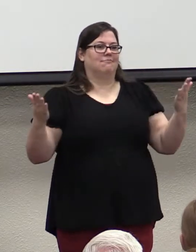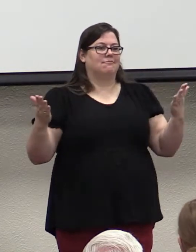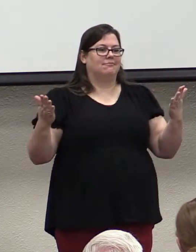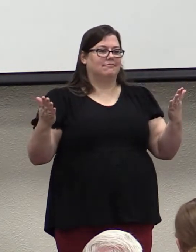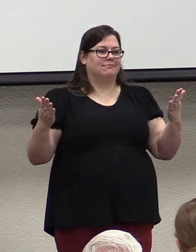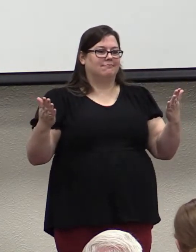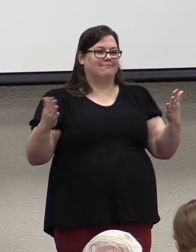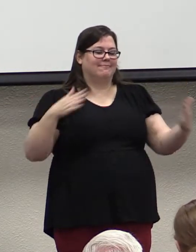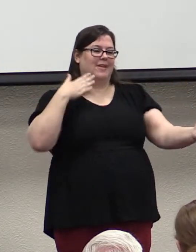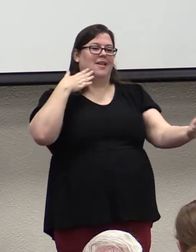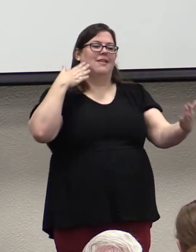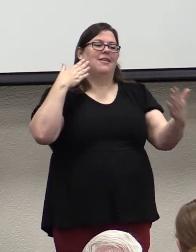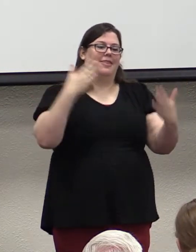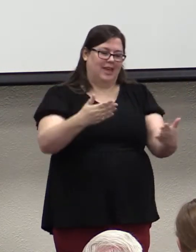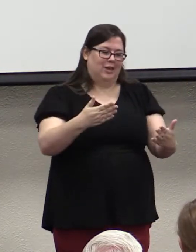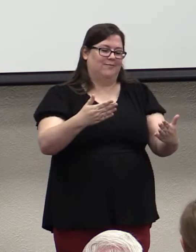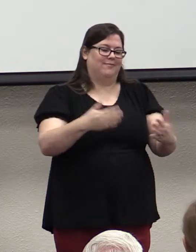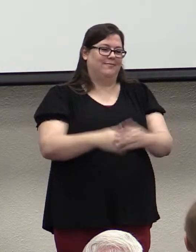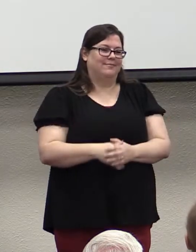Thank you.